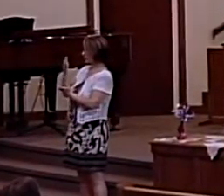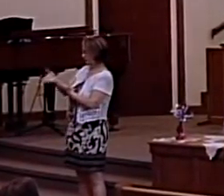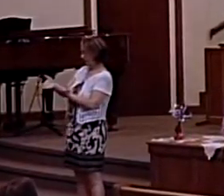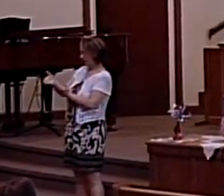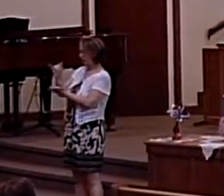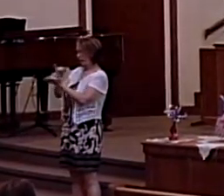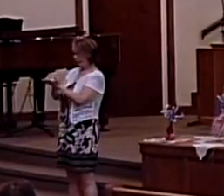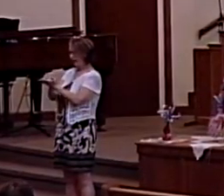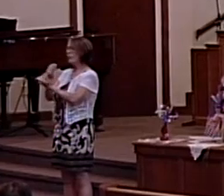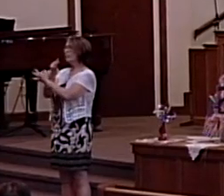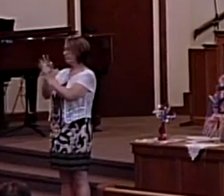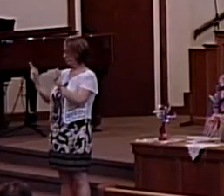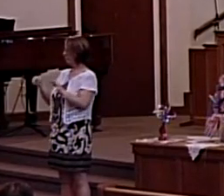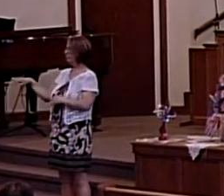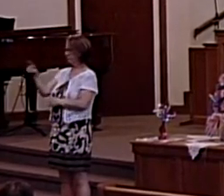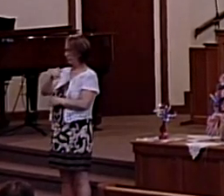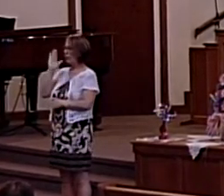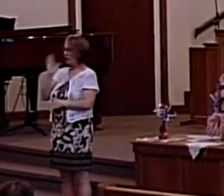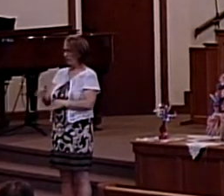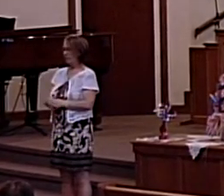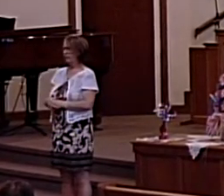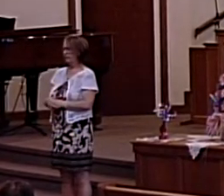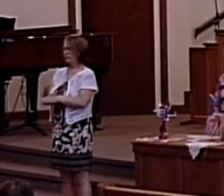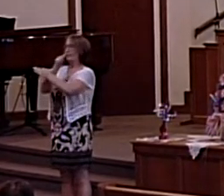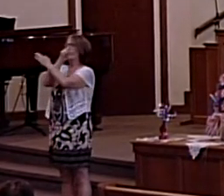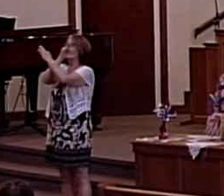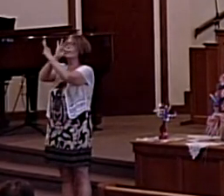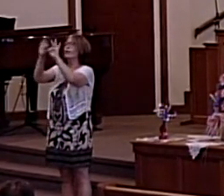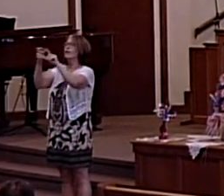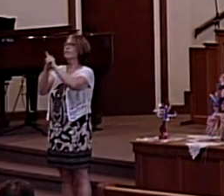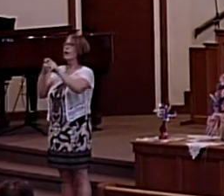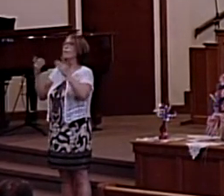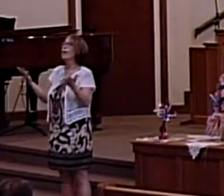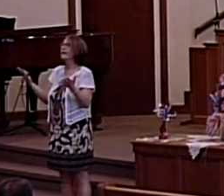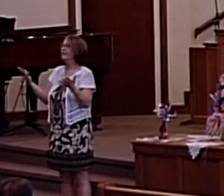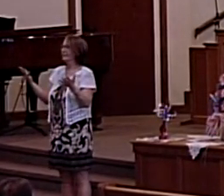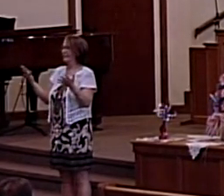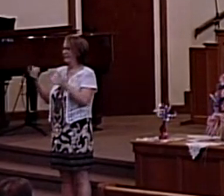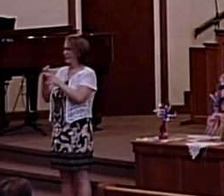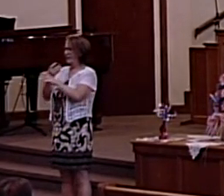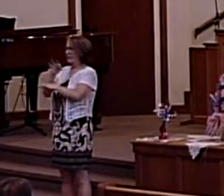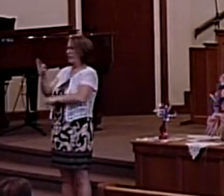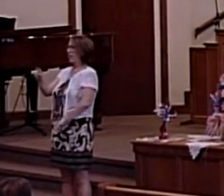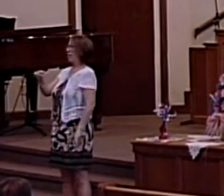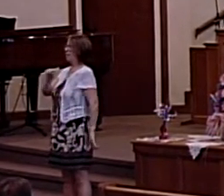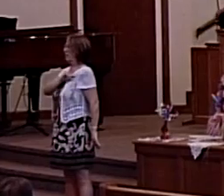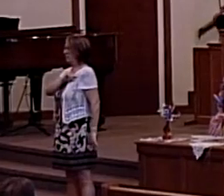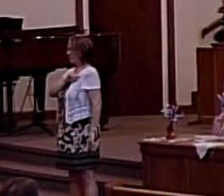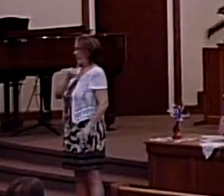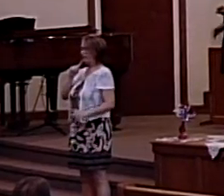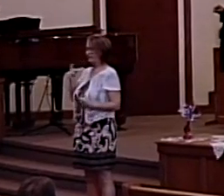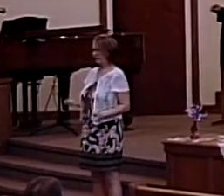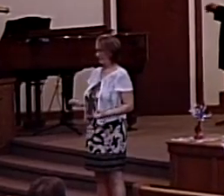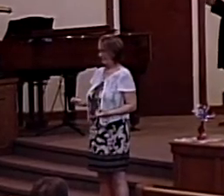truth is what's going to set you free. Free. Free from what? Free from the guilt of